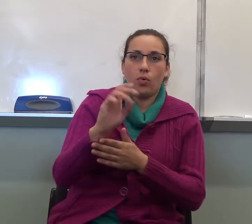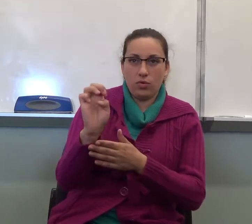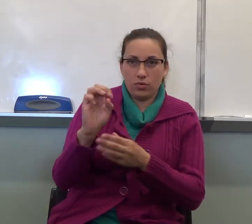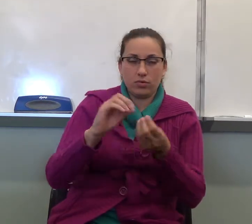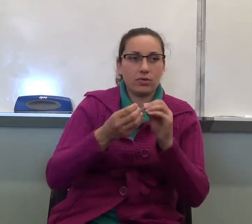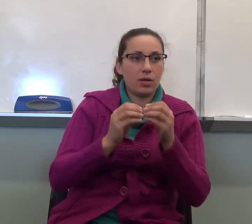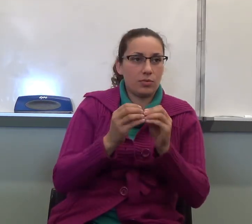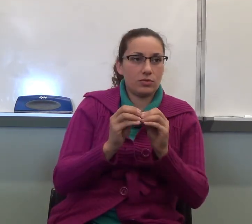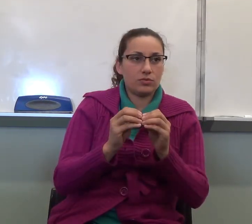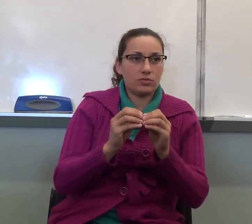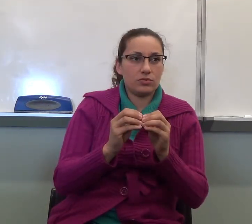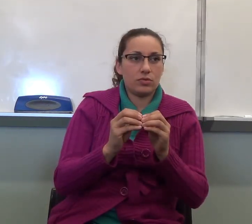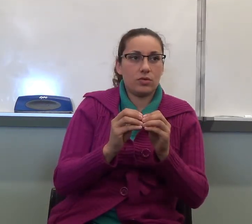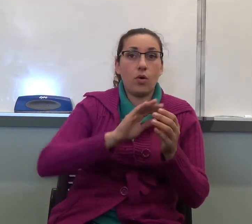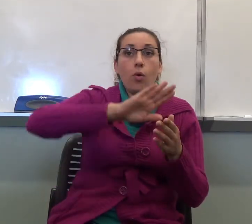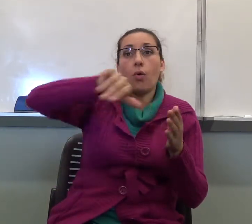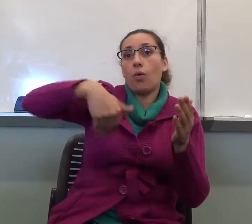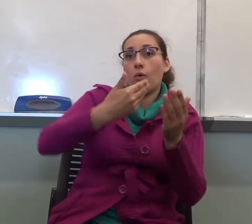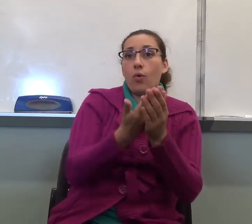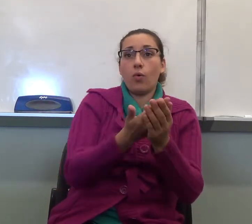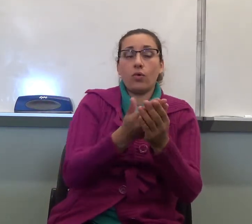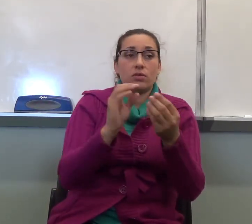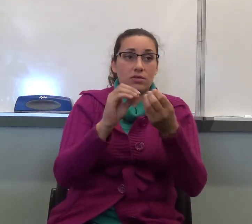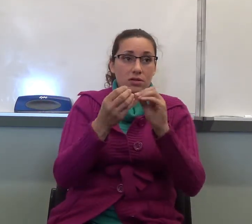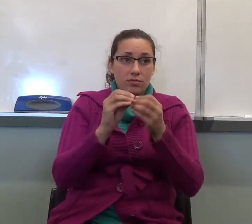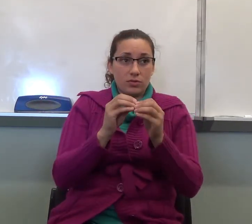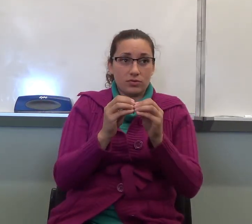And the whole numbers are 0,